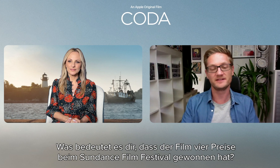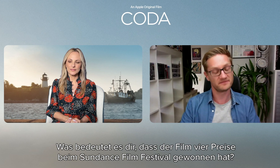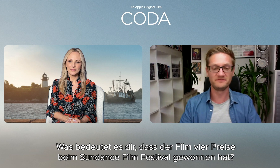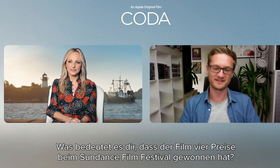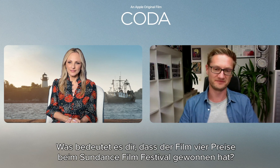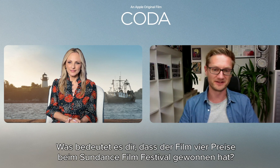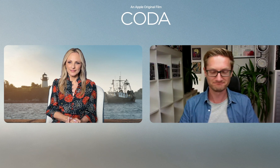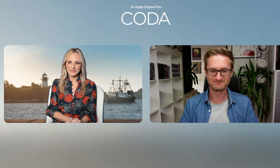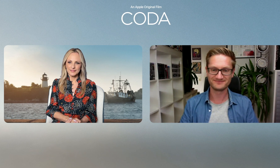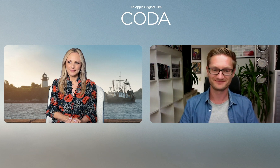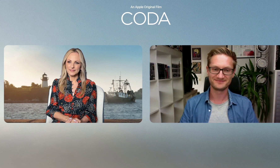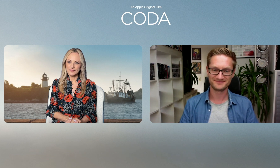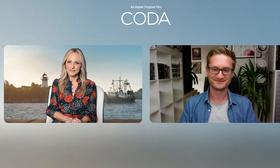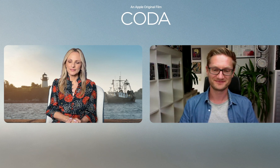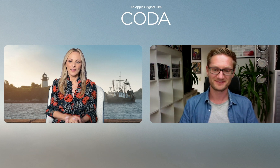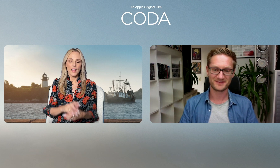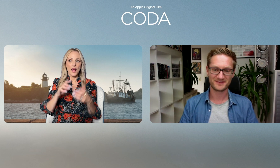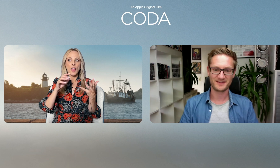the Sundance Film Festival?